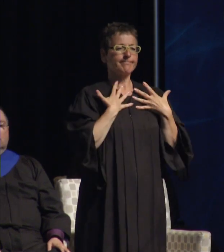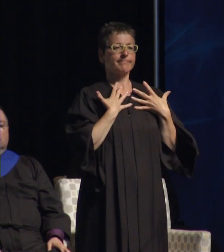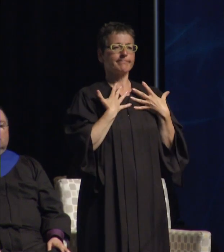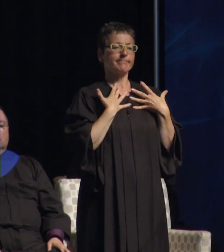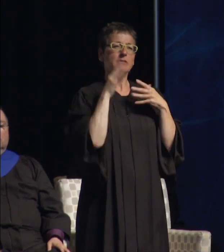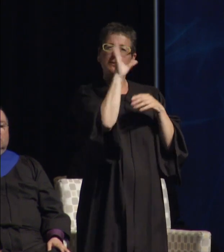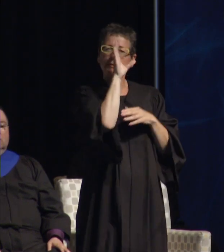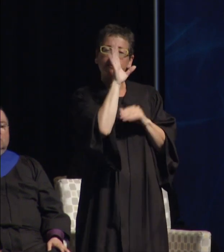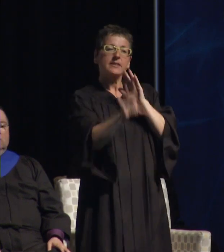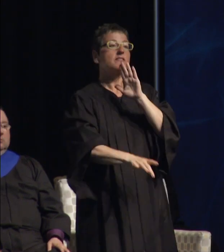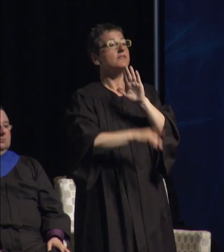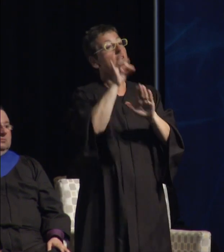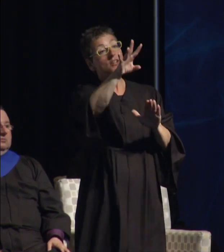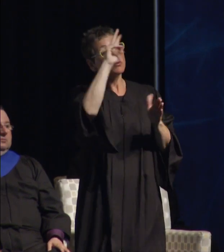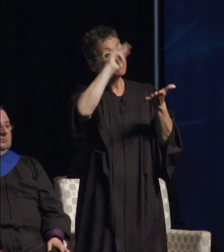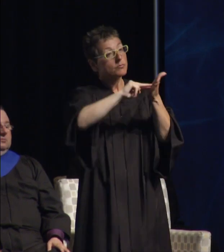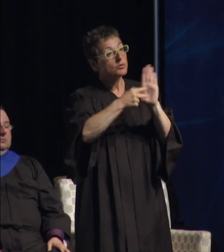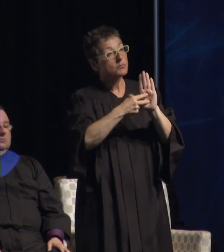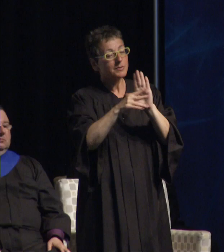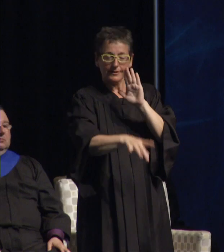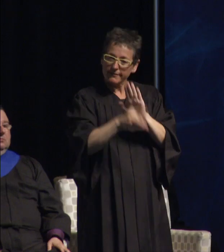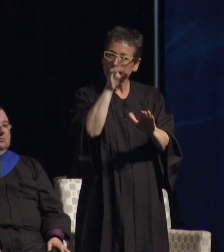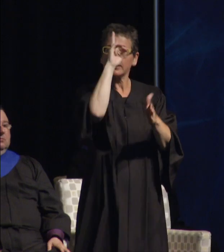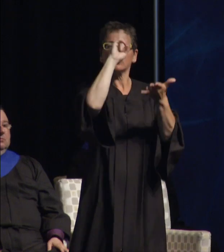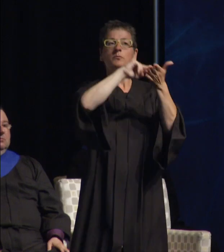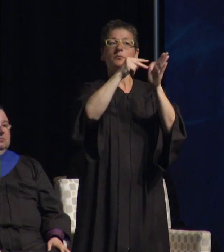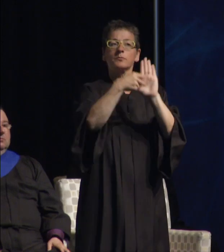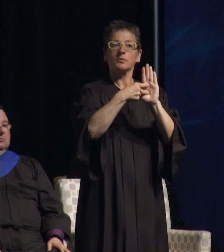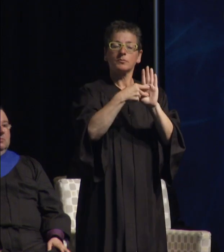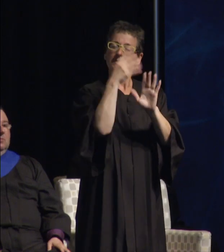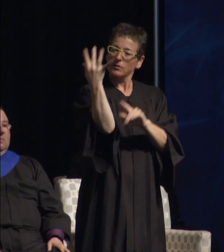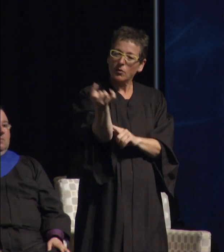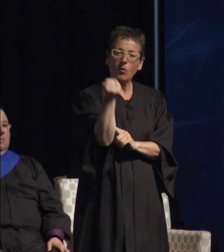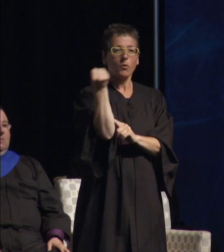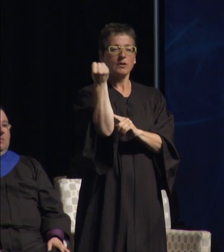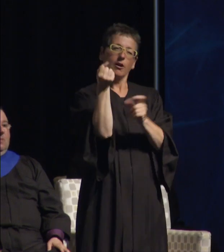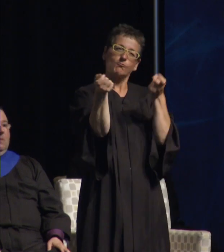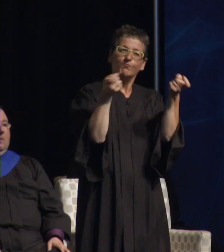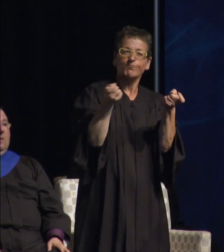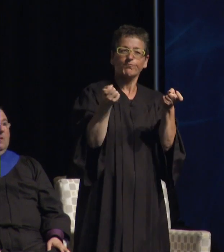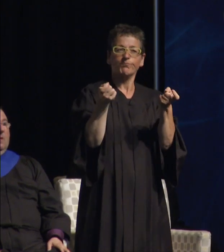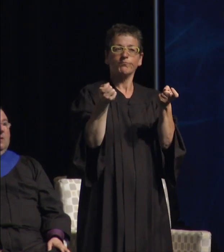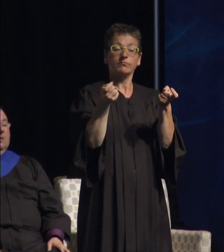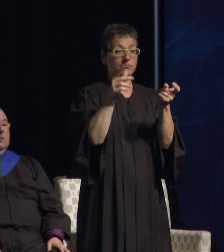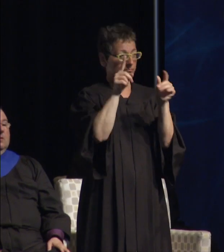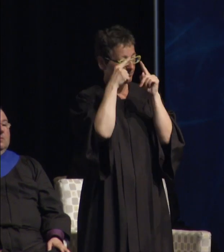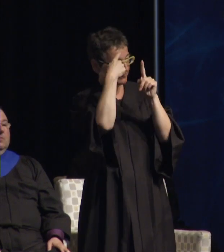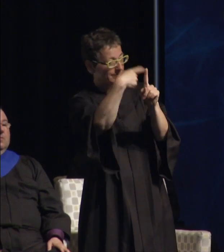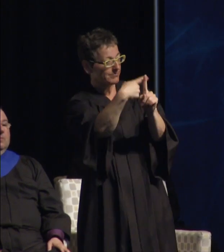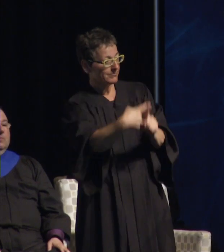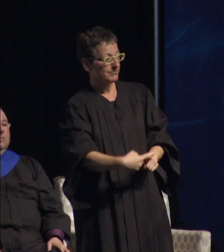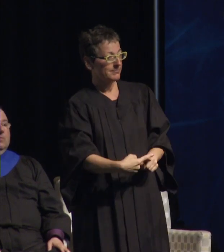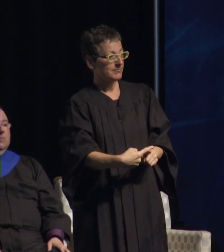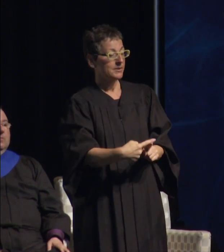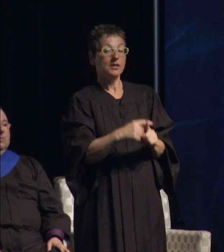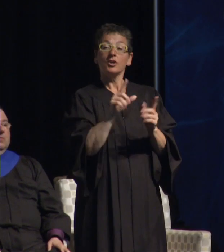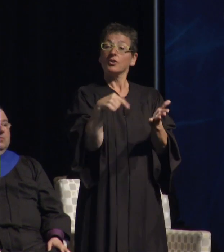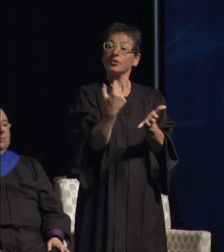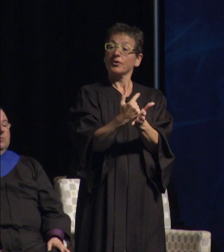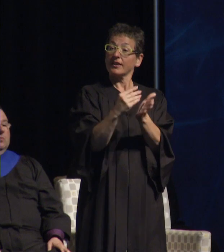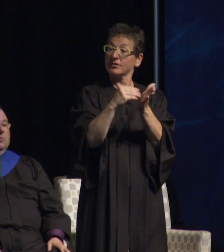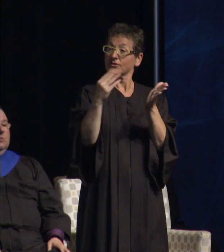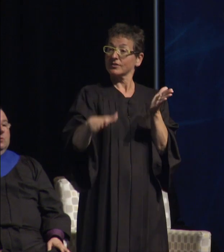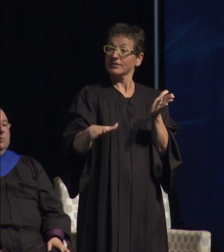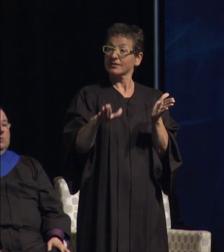your purpose, and hold on. Graduates, again, congratulations. Thank you